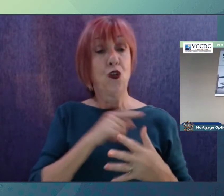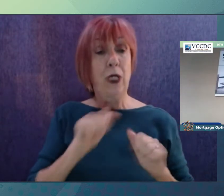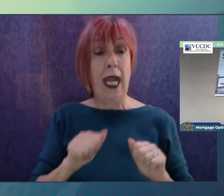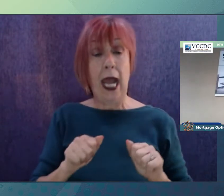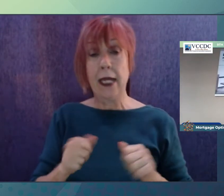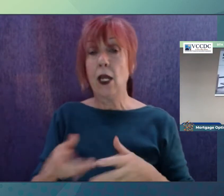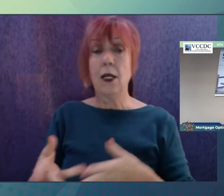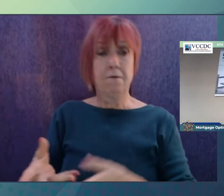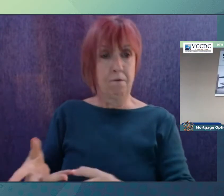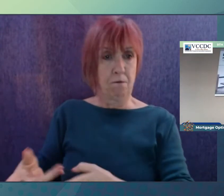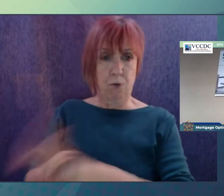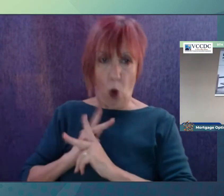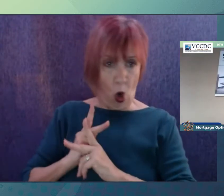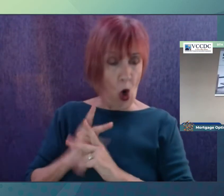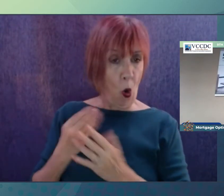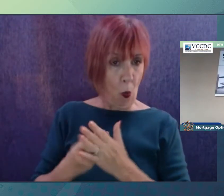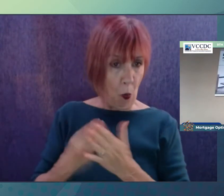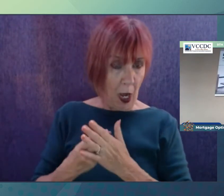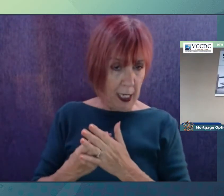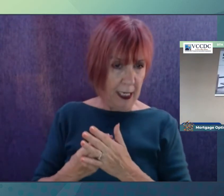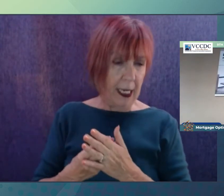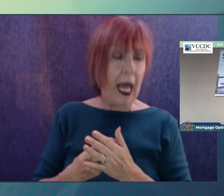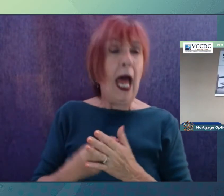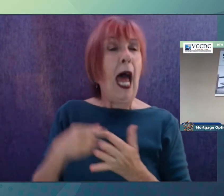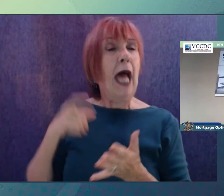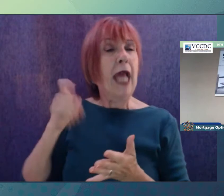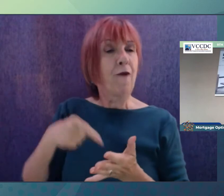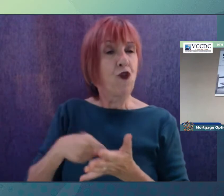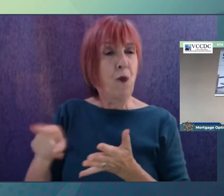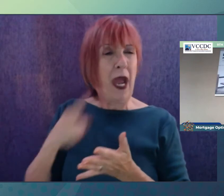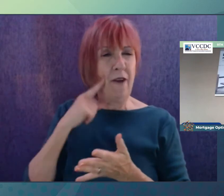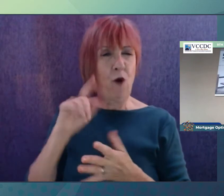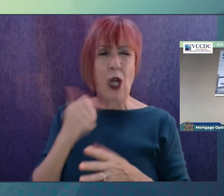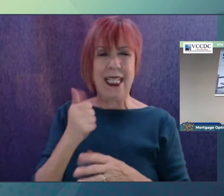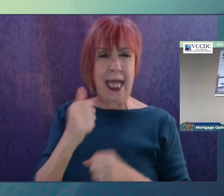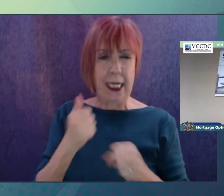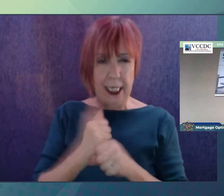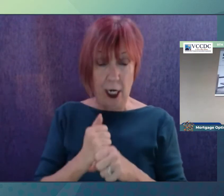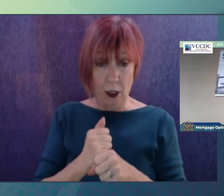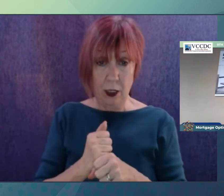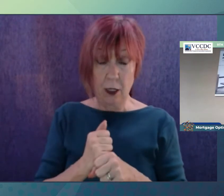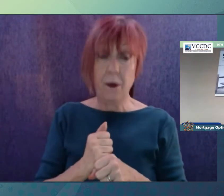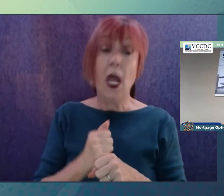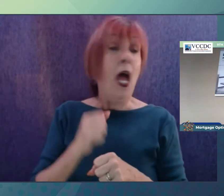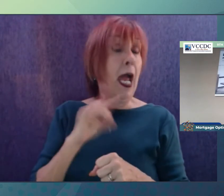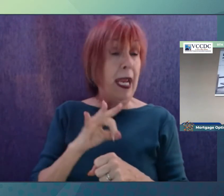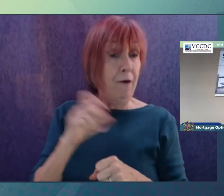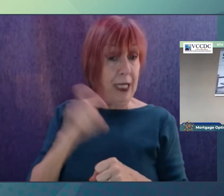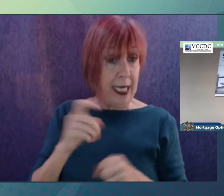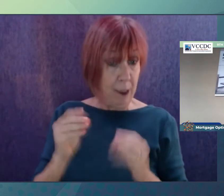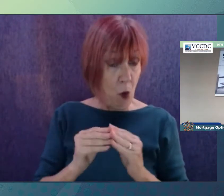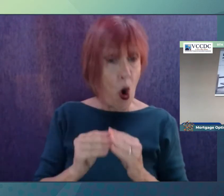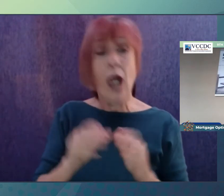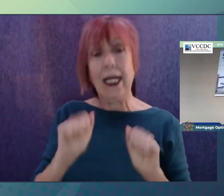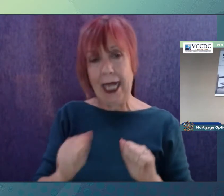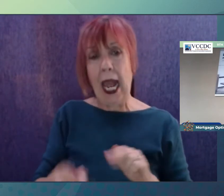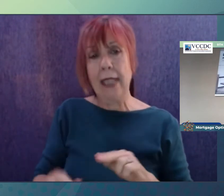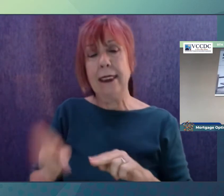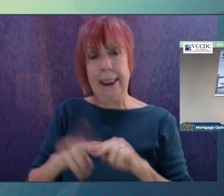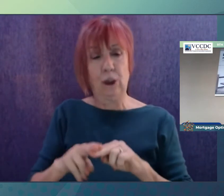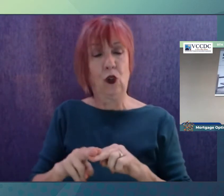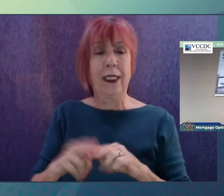If the borrower needs more money to access during or after that term, they can access the line of credit. Reverse